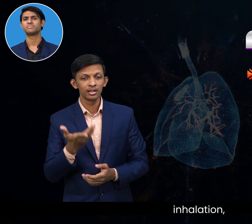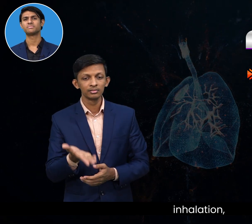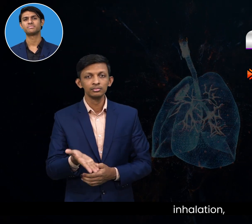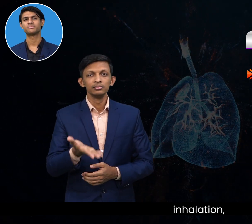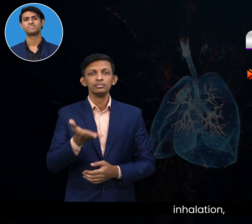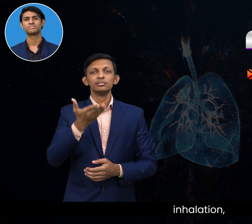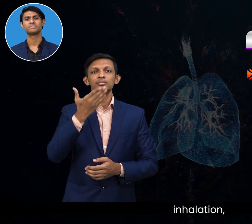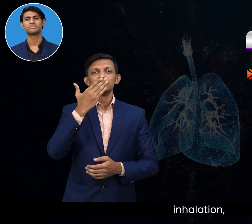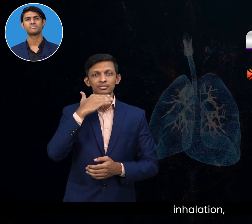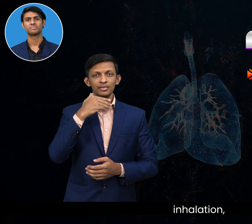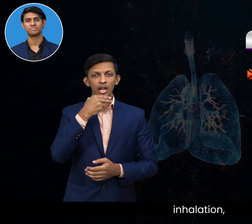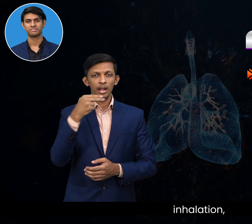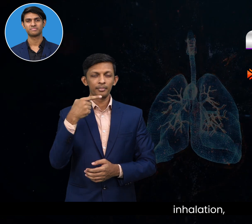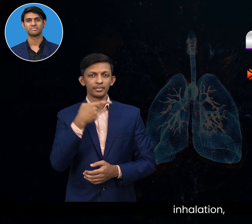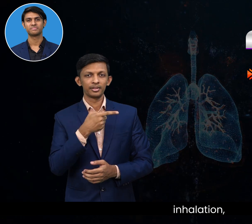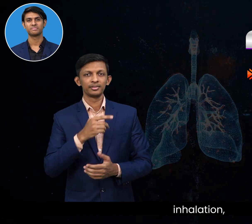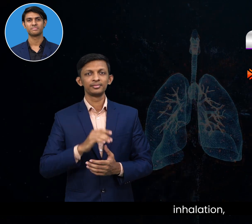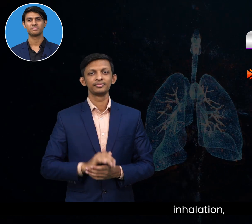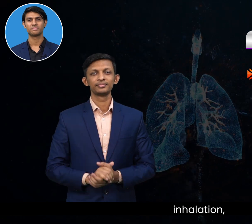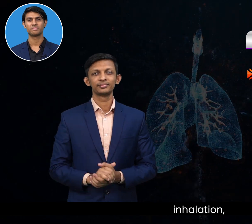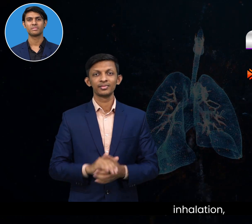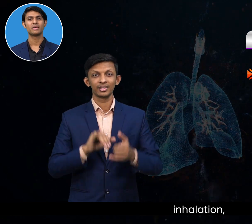inhalation,